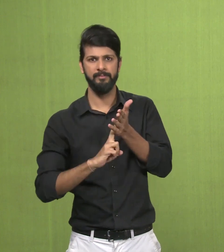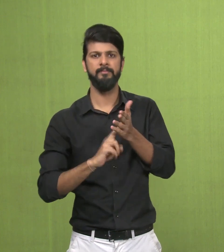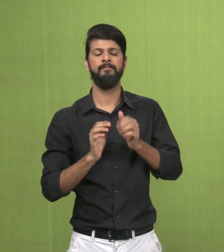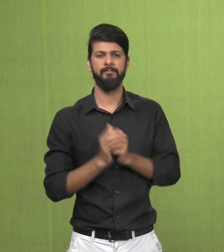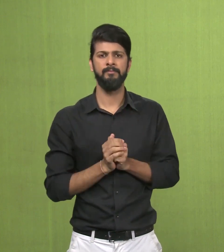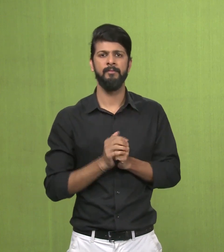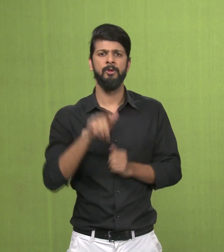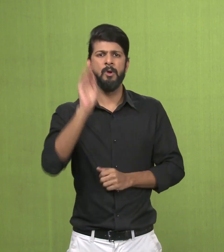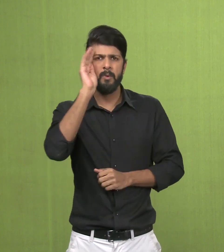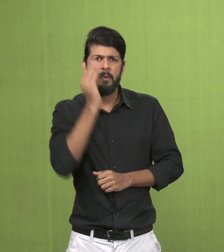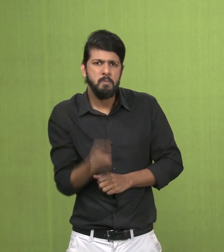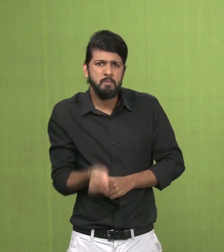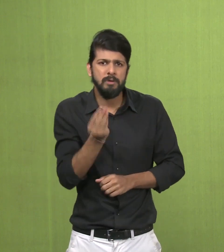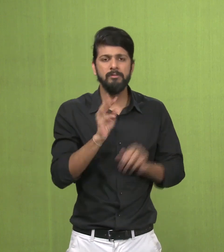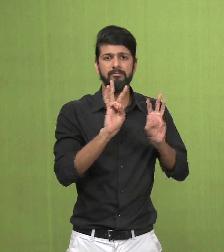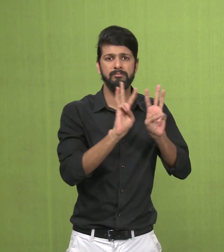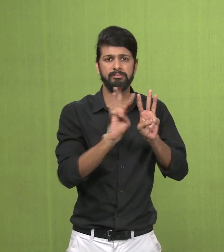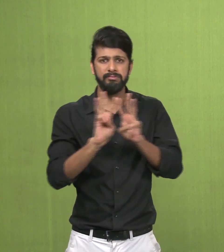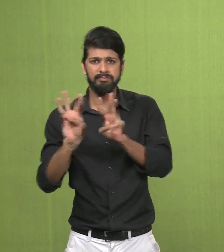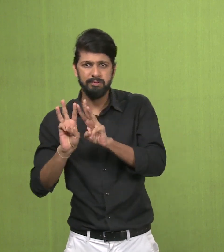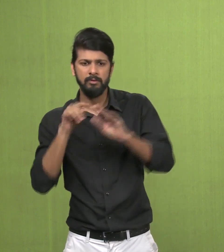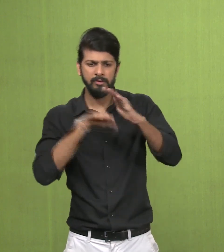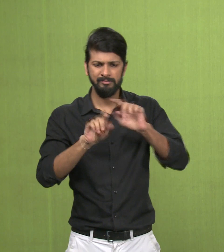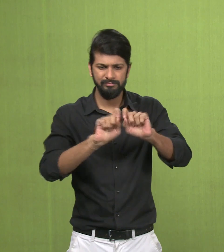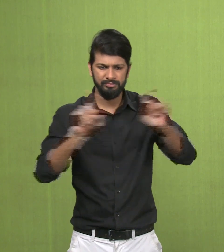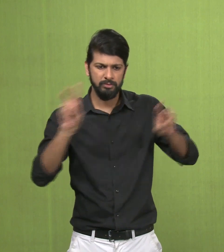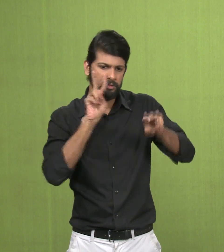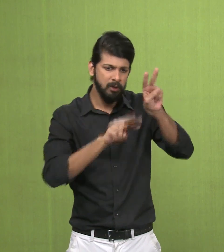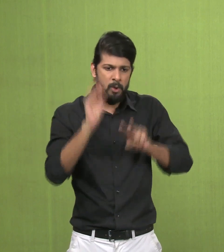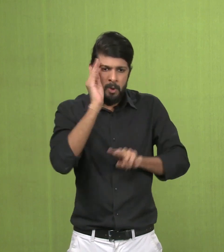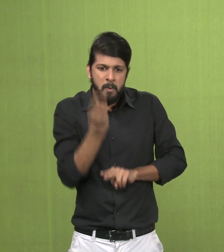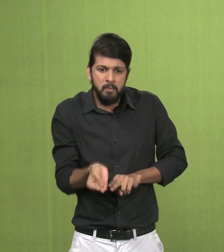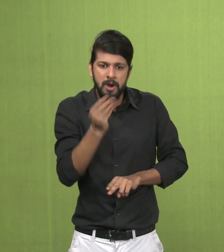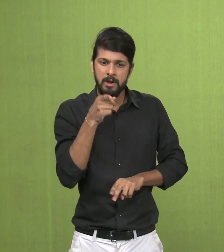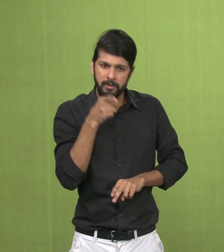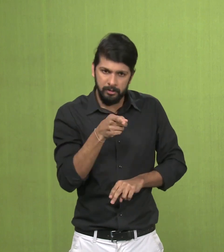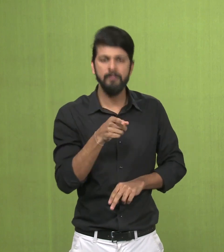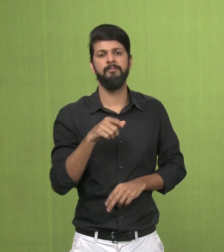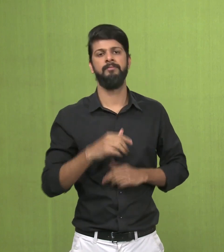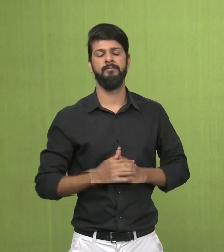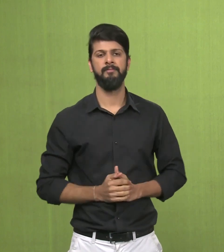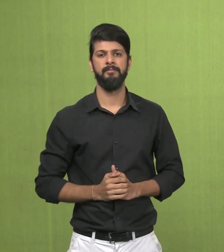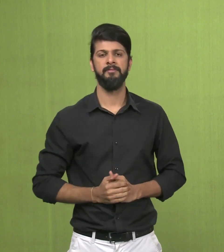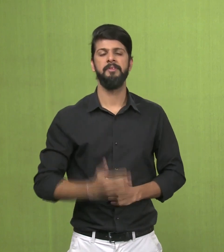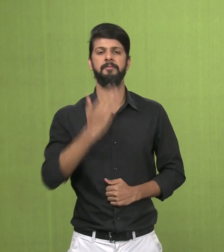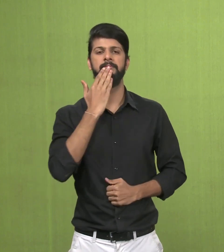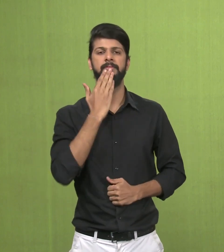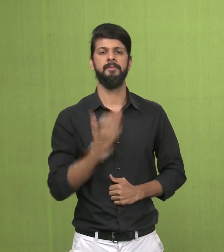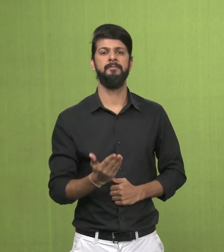signlanguage@nios.ac.in. For more information, you can visit our website www.nios.ac.in. Thank you.